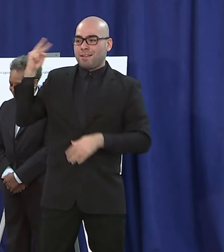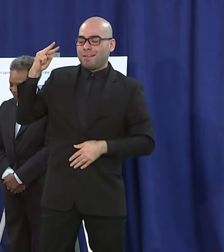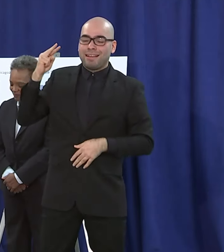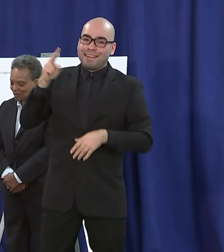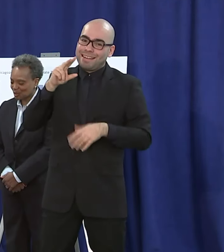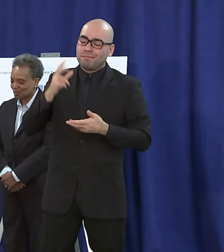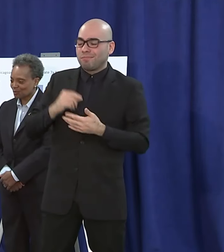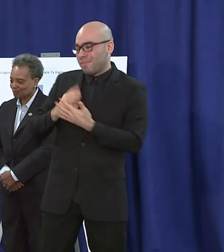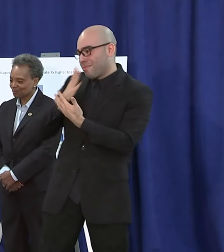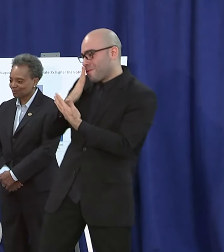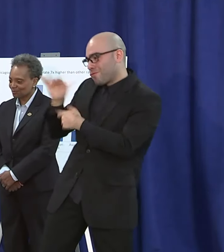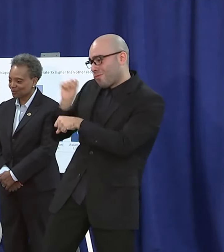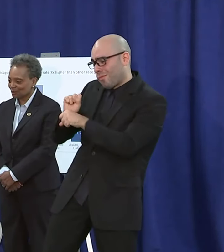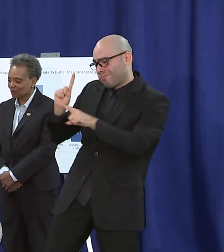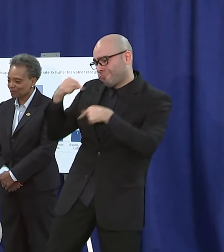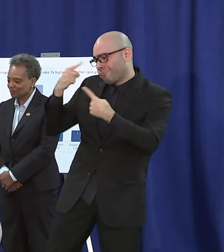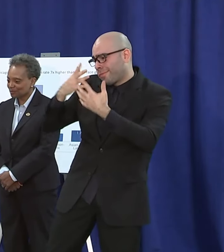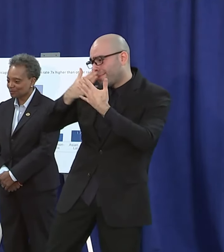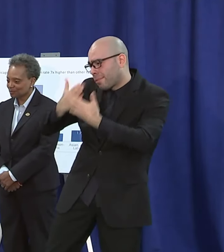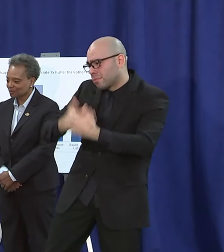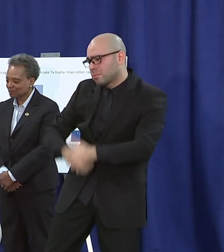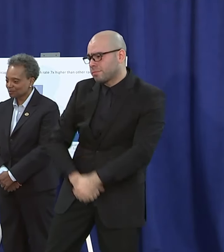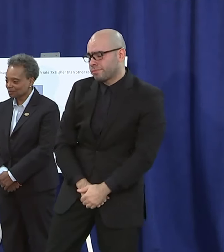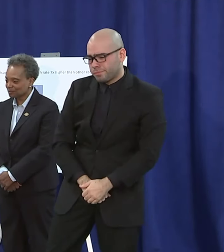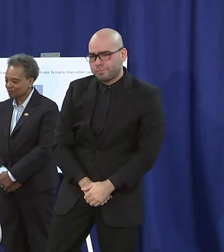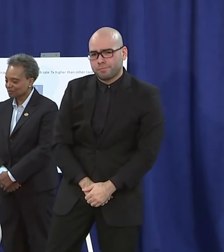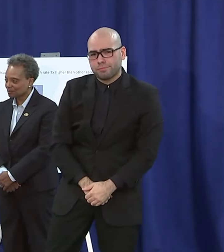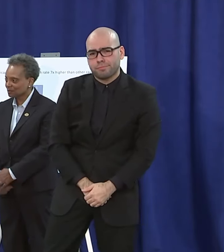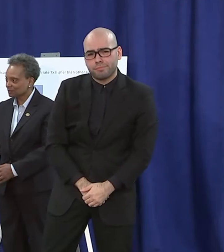work that you've done. Thank you.